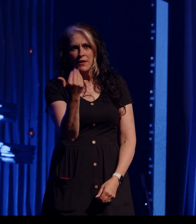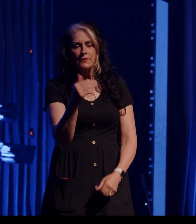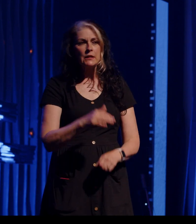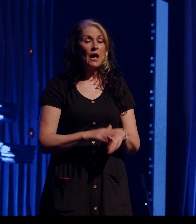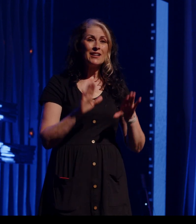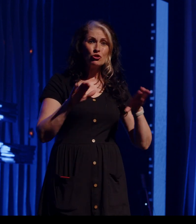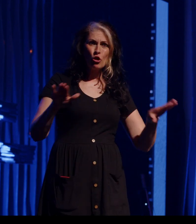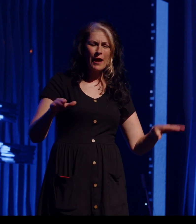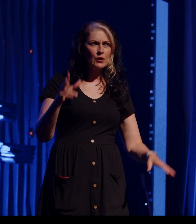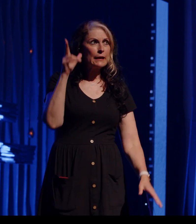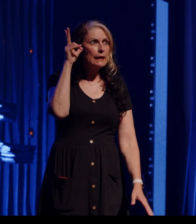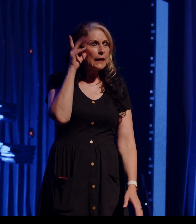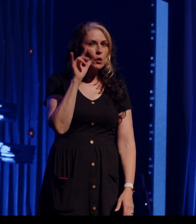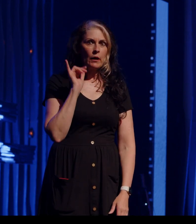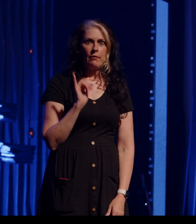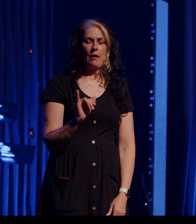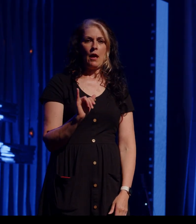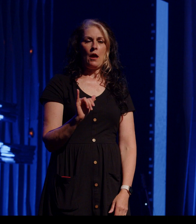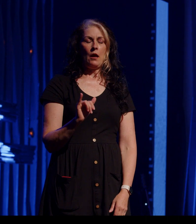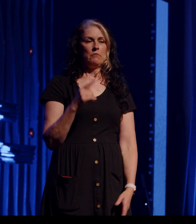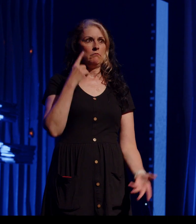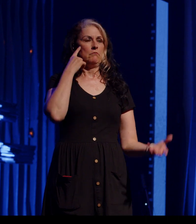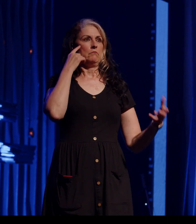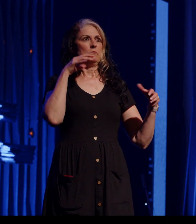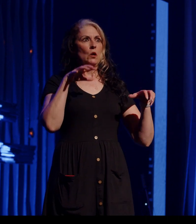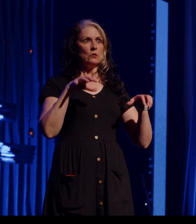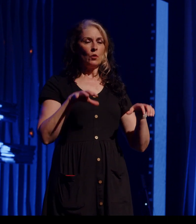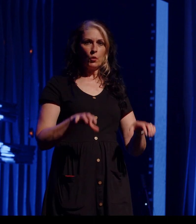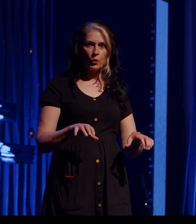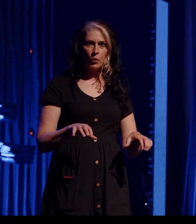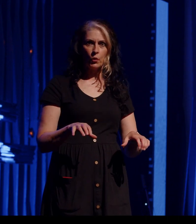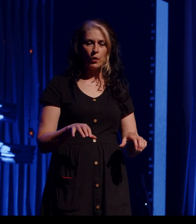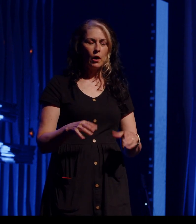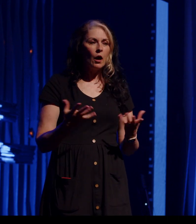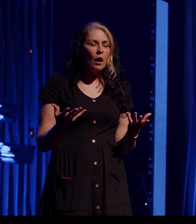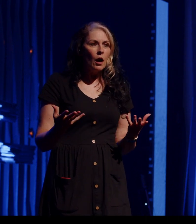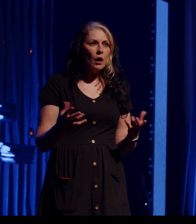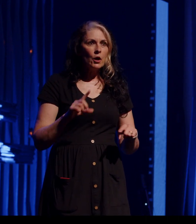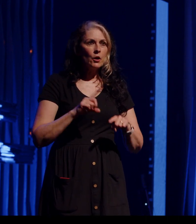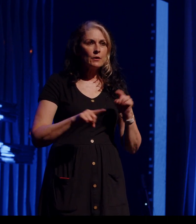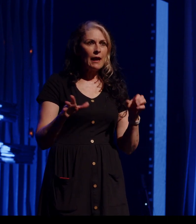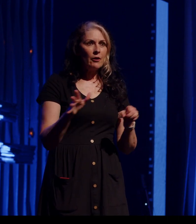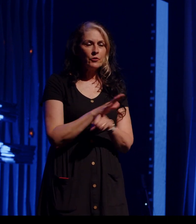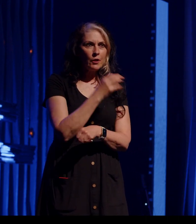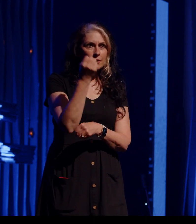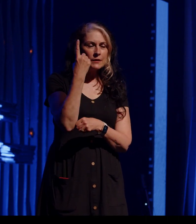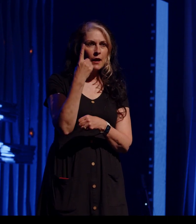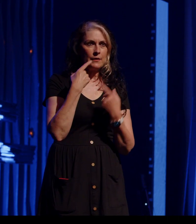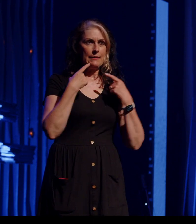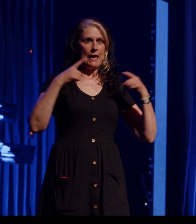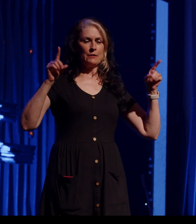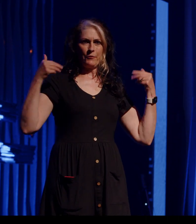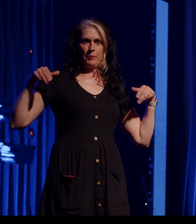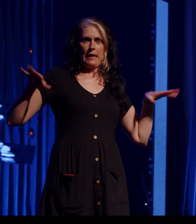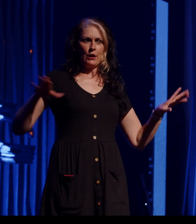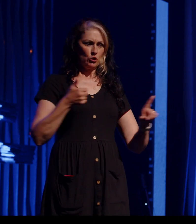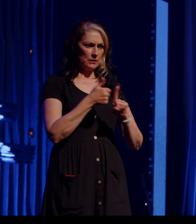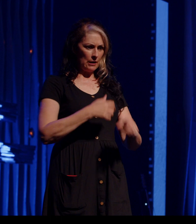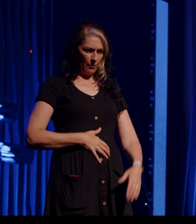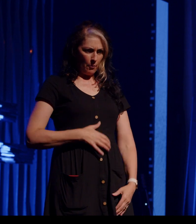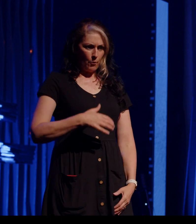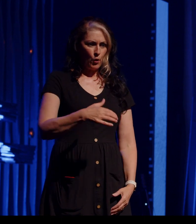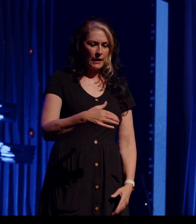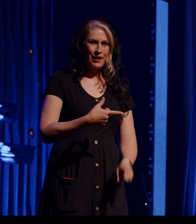a child, and hearing about this, unbelievable. You can't fathom this announcement from the angel that she's going to be